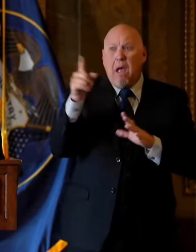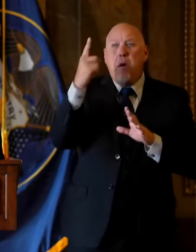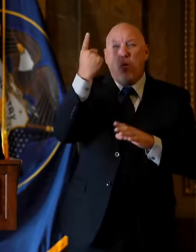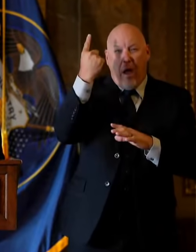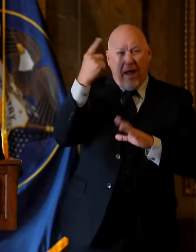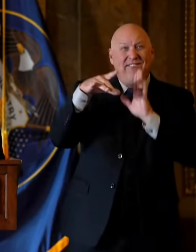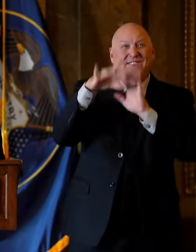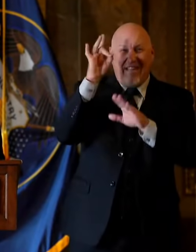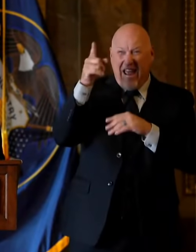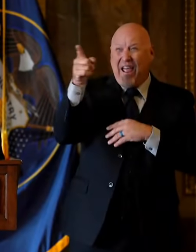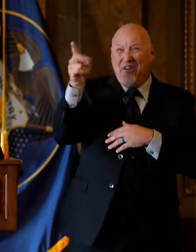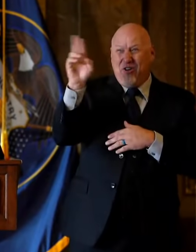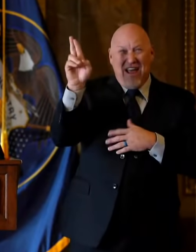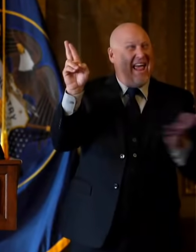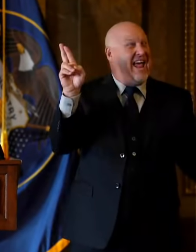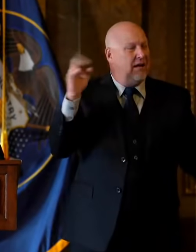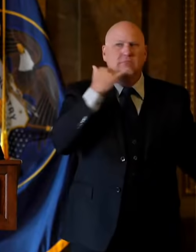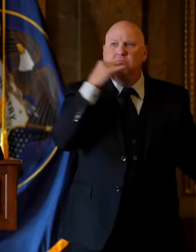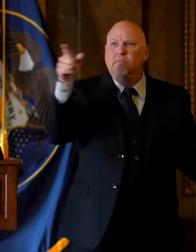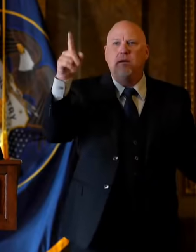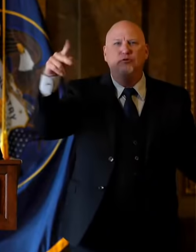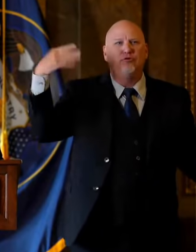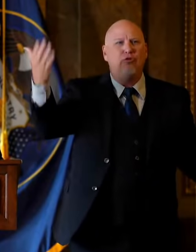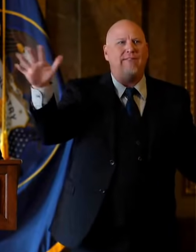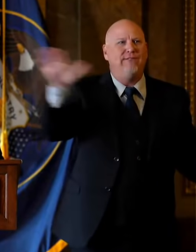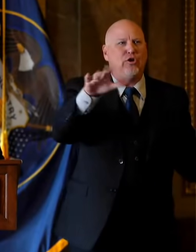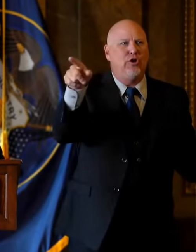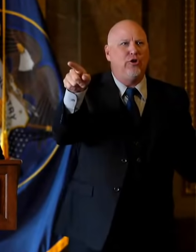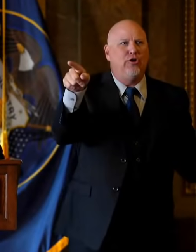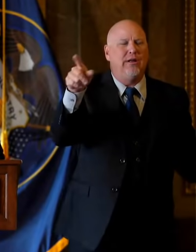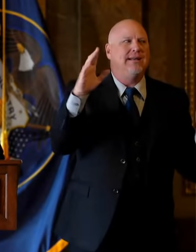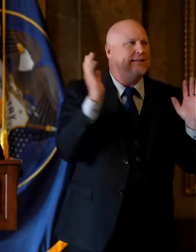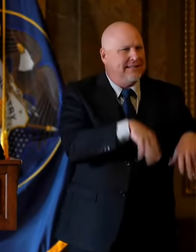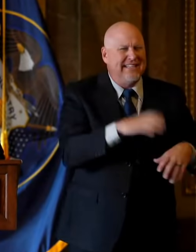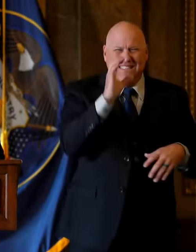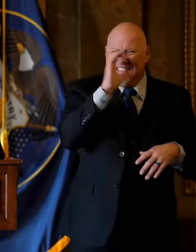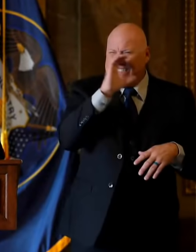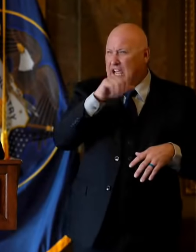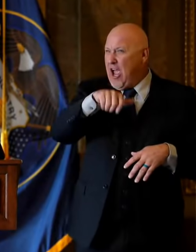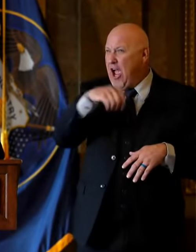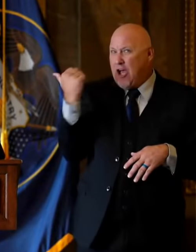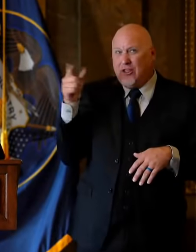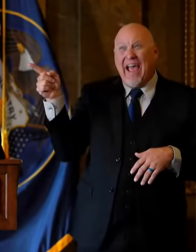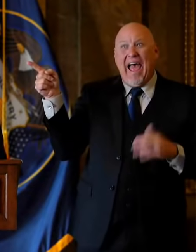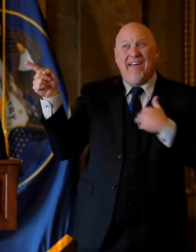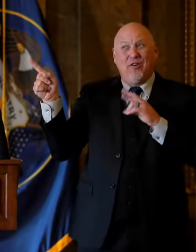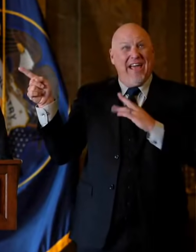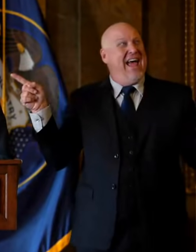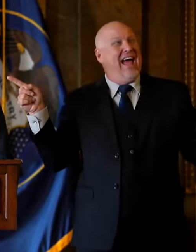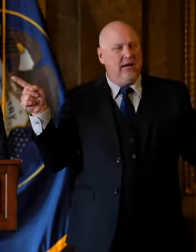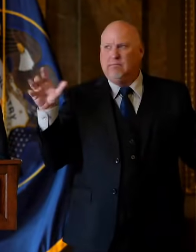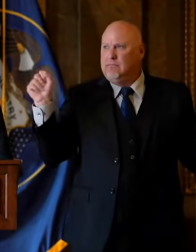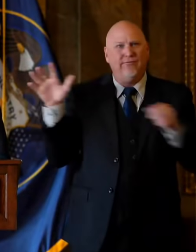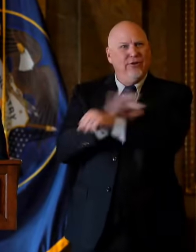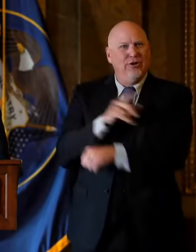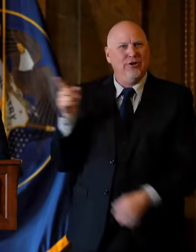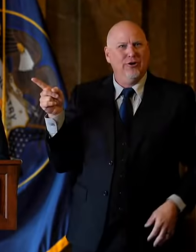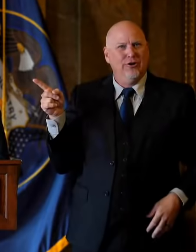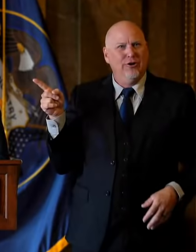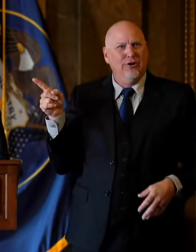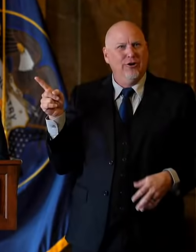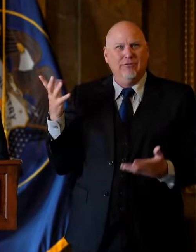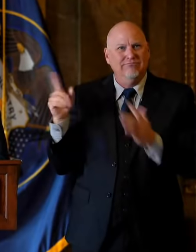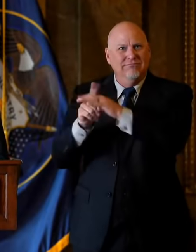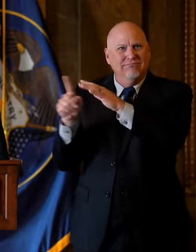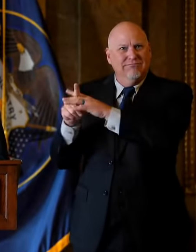space, but that was also taken up in about 5 minutes. And so, again, for the first time in this pandemic, since the